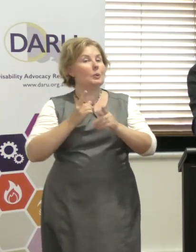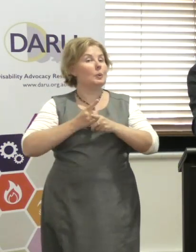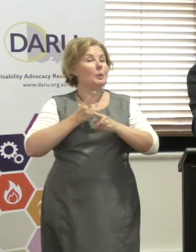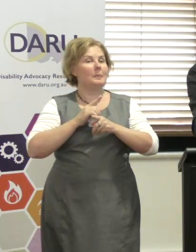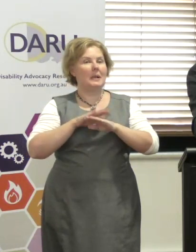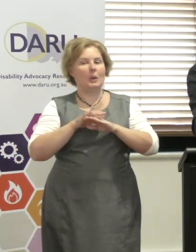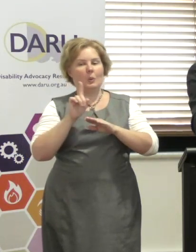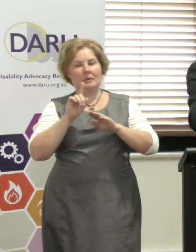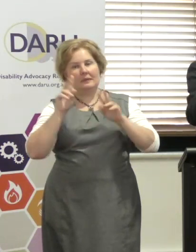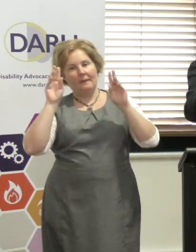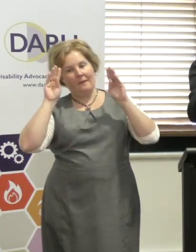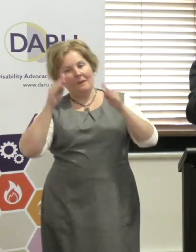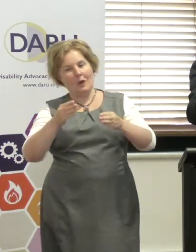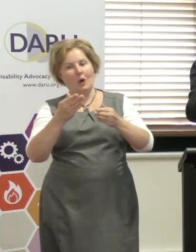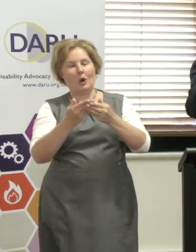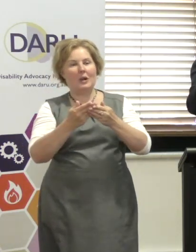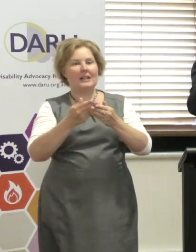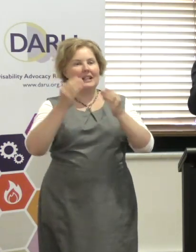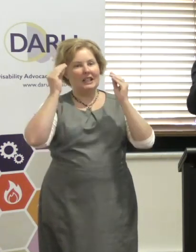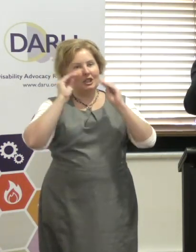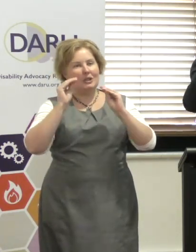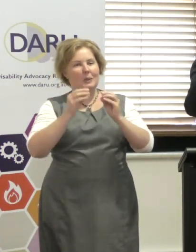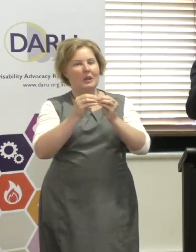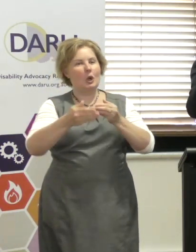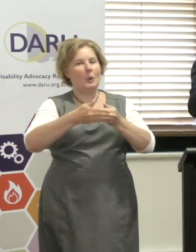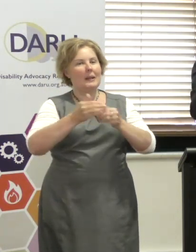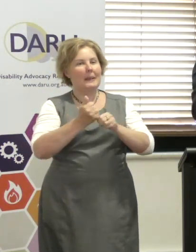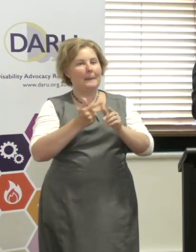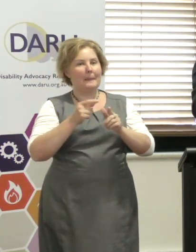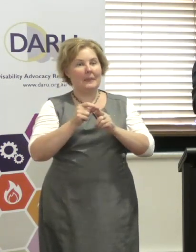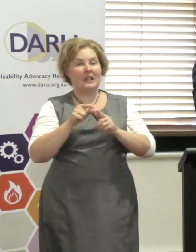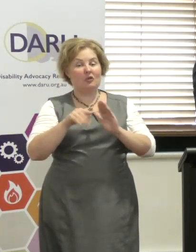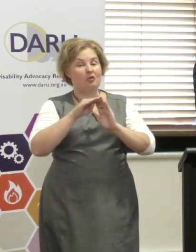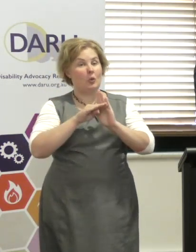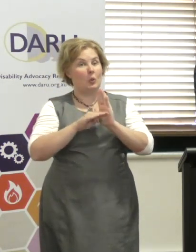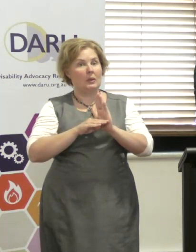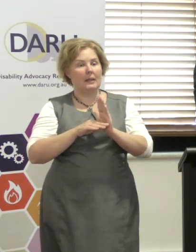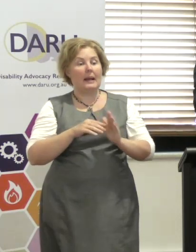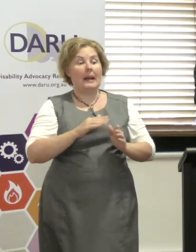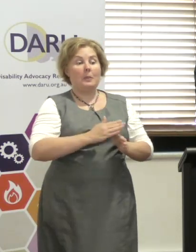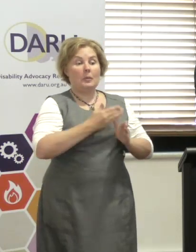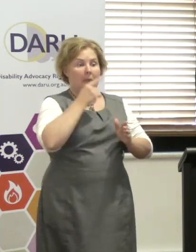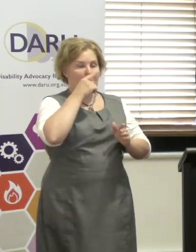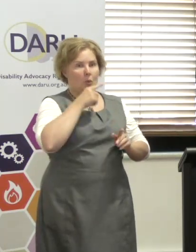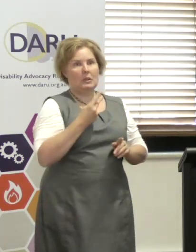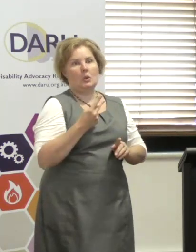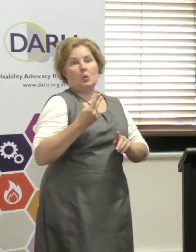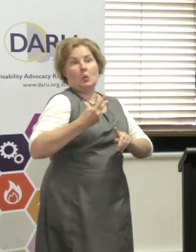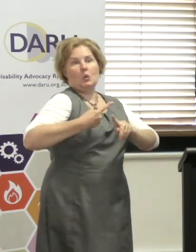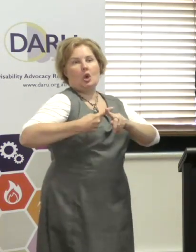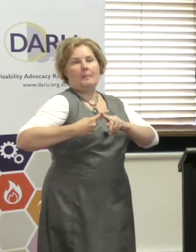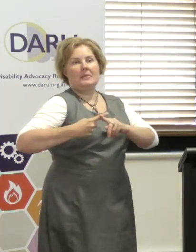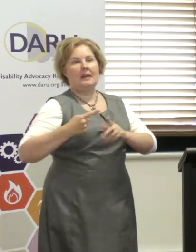on education. That's the rule of thumb. Aboriginal disability, twice that of other Aboriginal people. So if you only